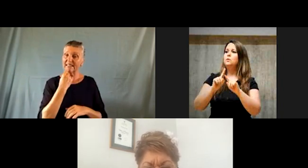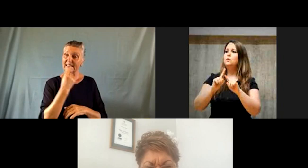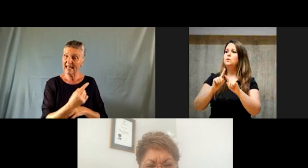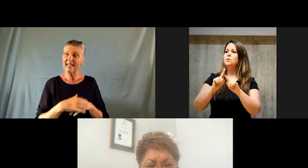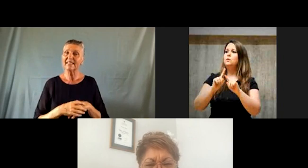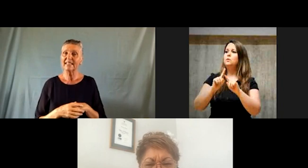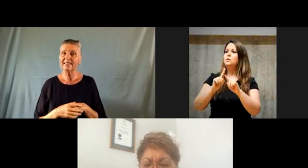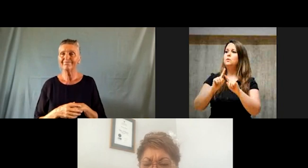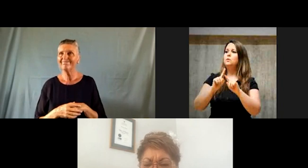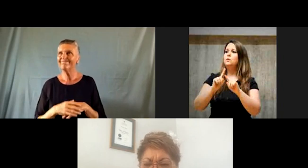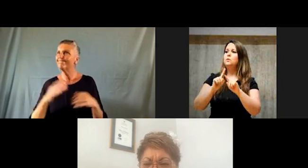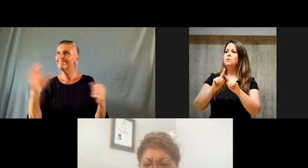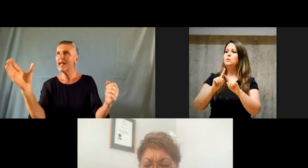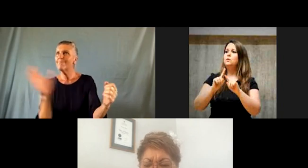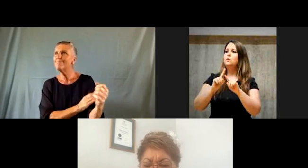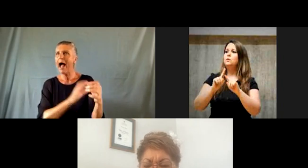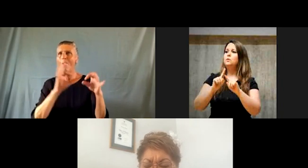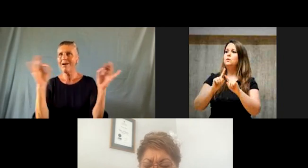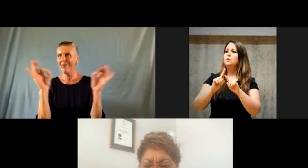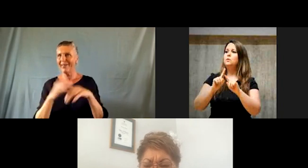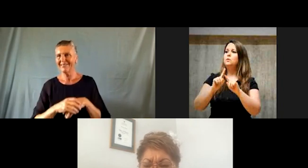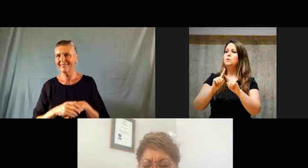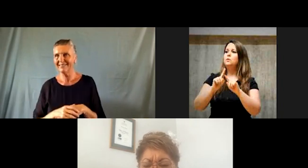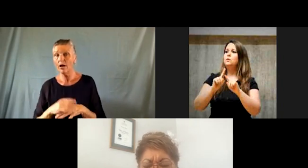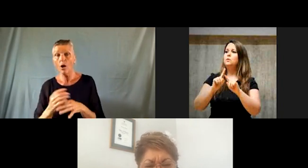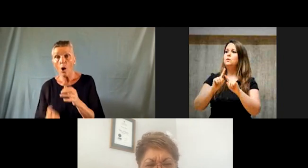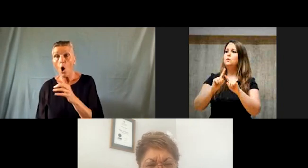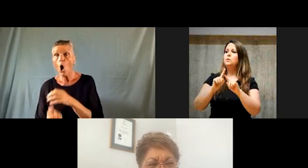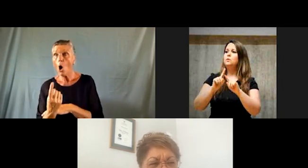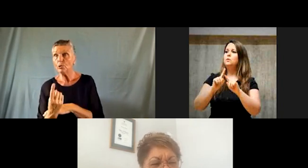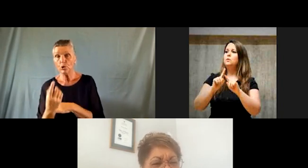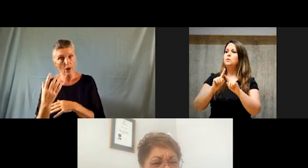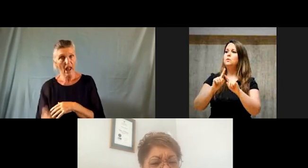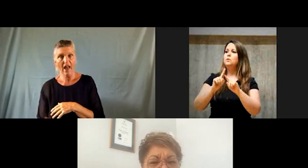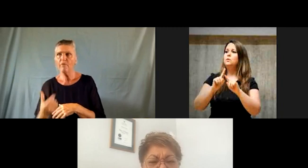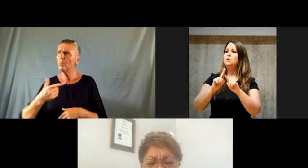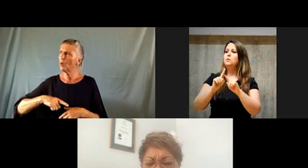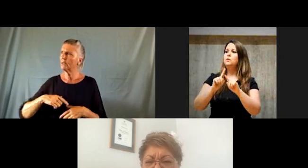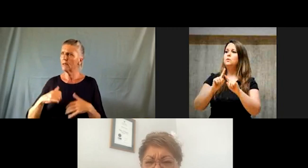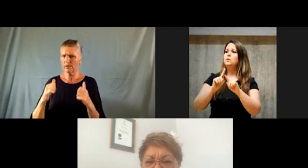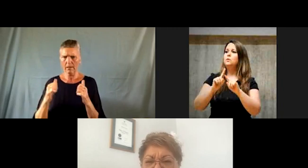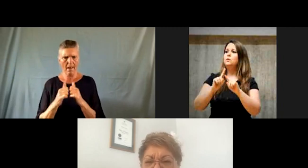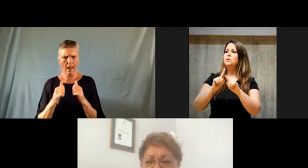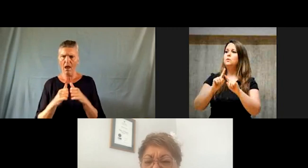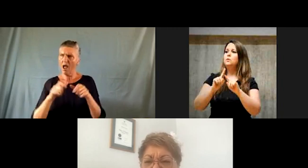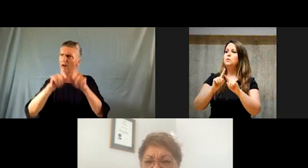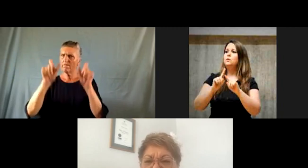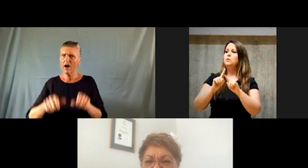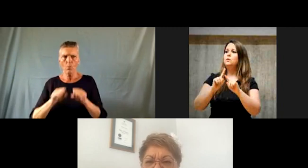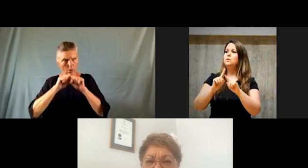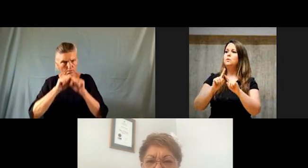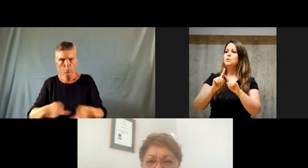it has no teeth, and there's an opportunity because there's been a paper and a framework put out there that